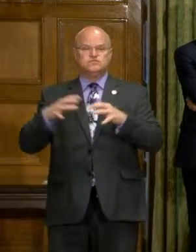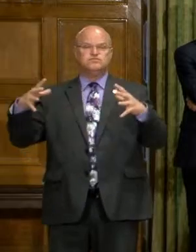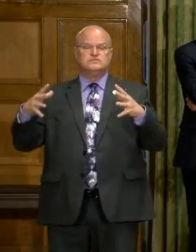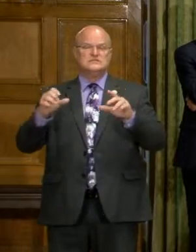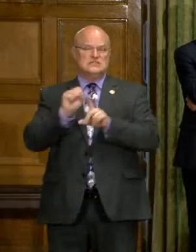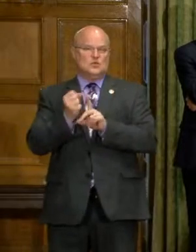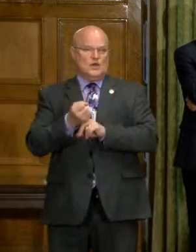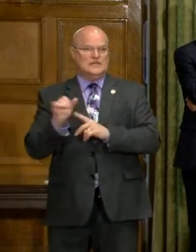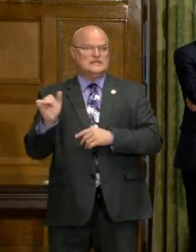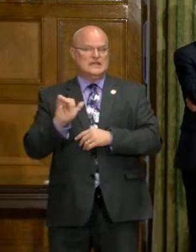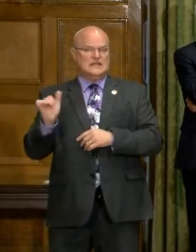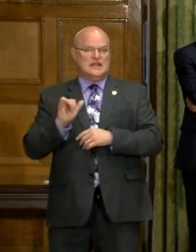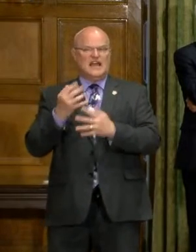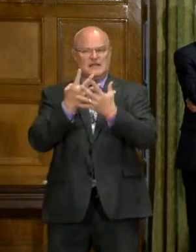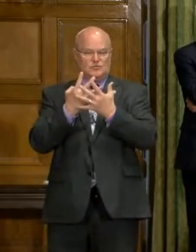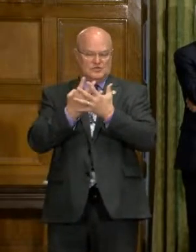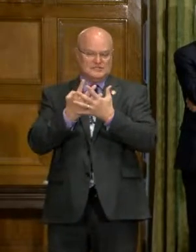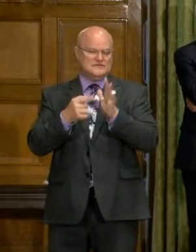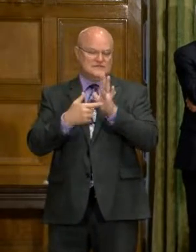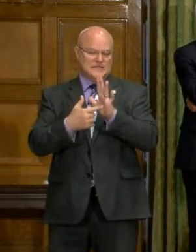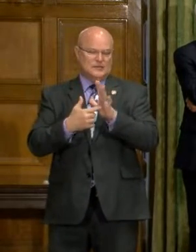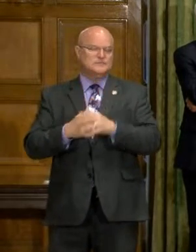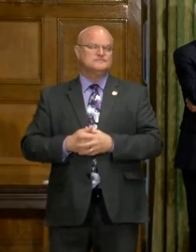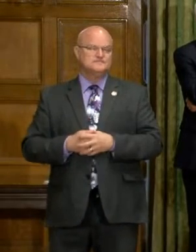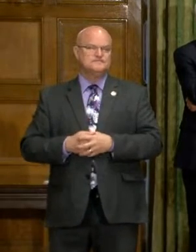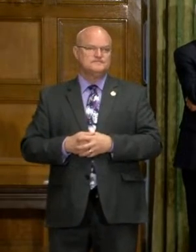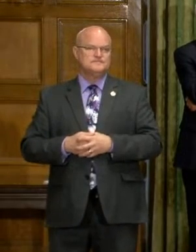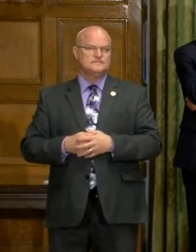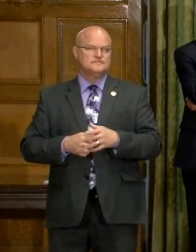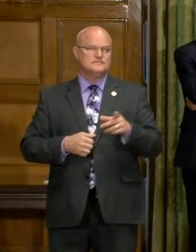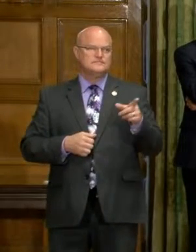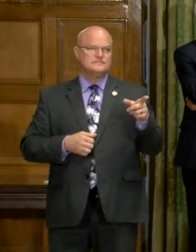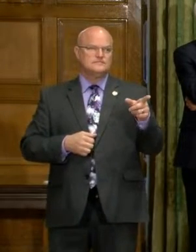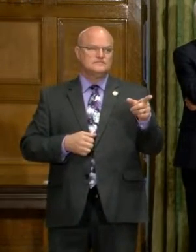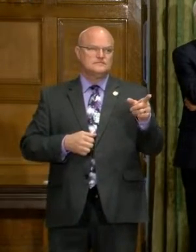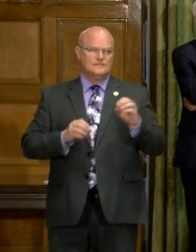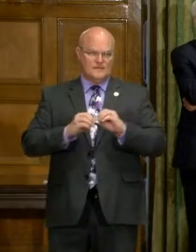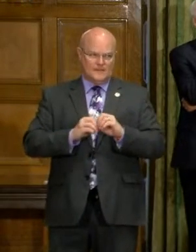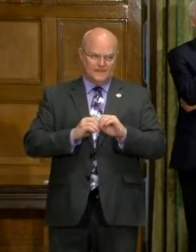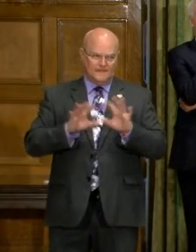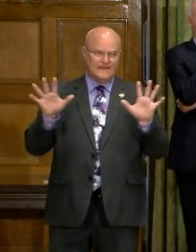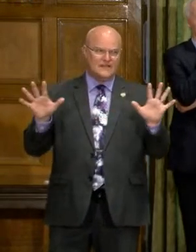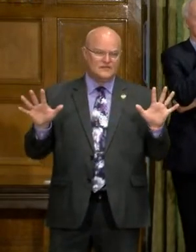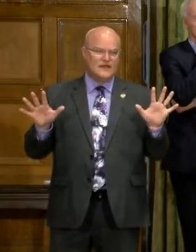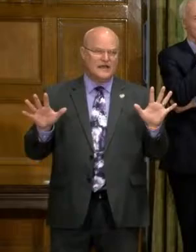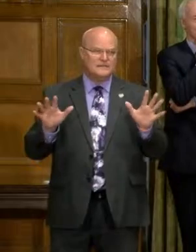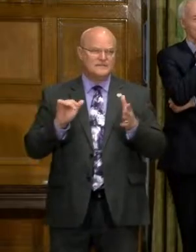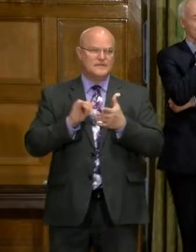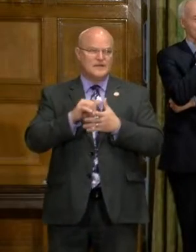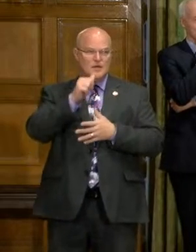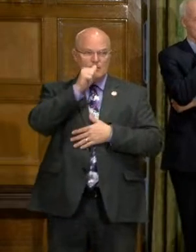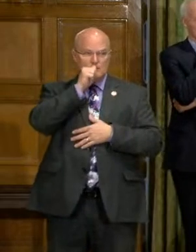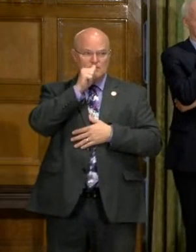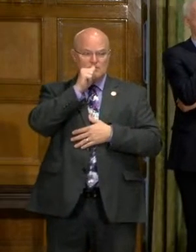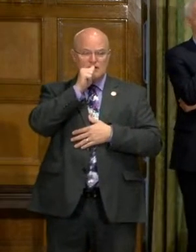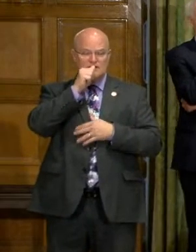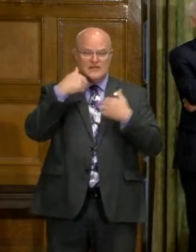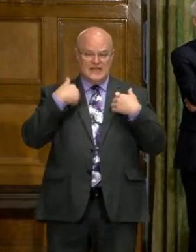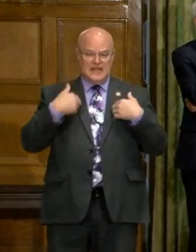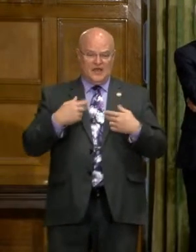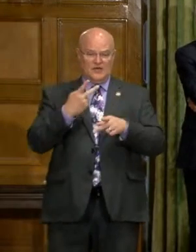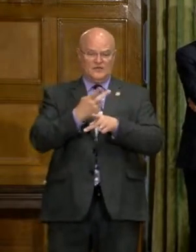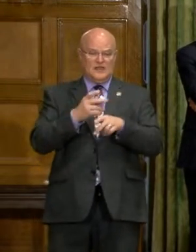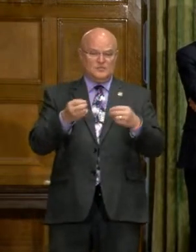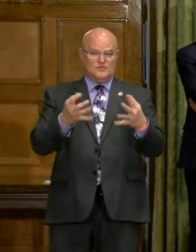explosive situations like a prison, for example. So just to clarify, the private healthcare